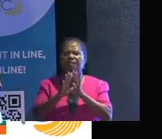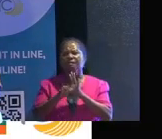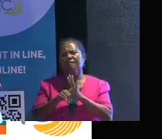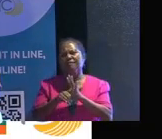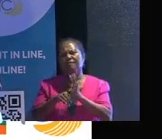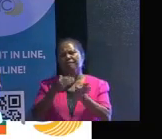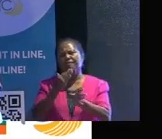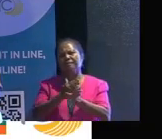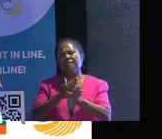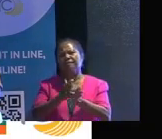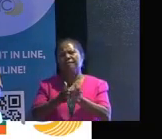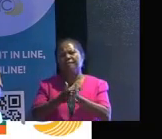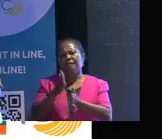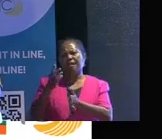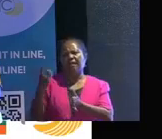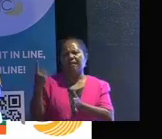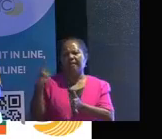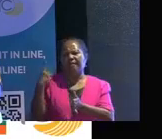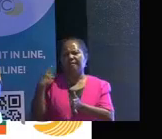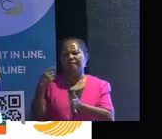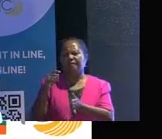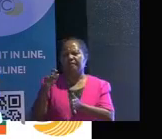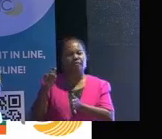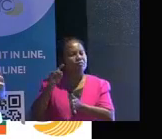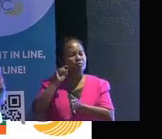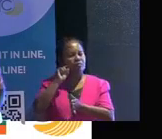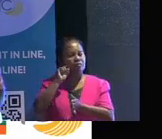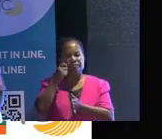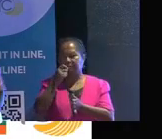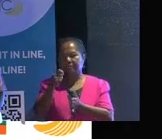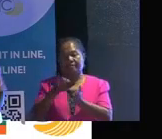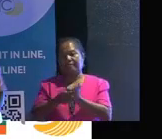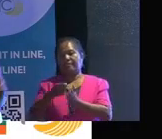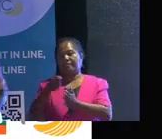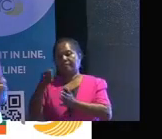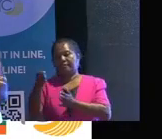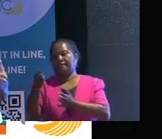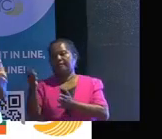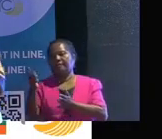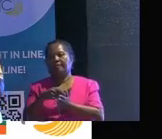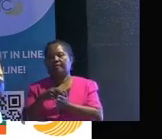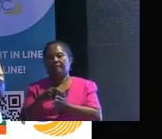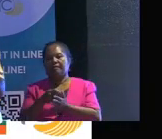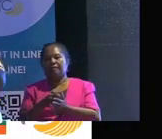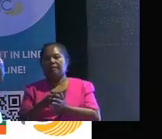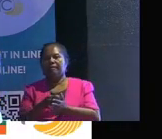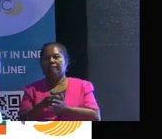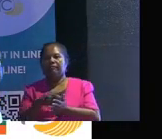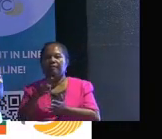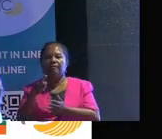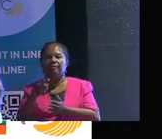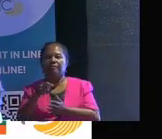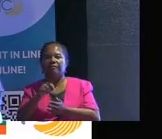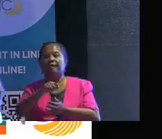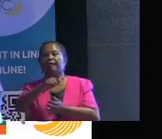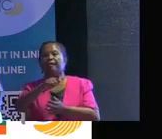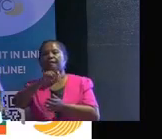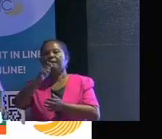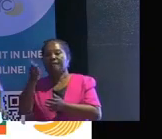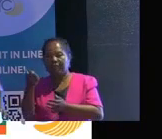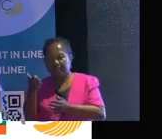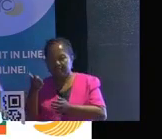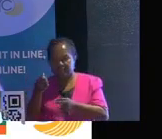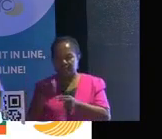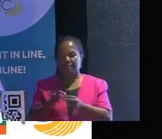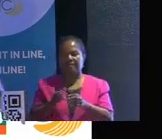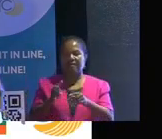you work on a higher duty, you will not be paid that coming fortnight, but it will be accrued and then you will be paid later, maybe the